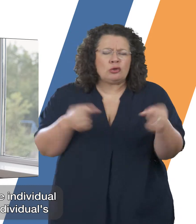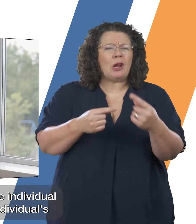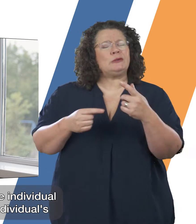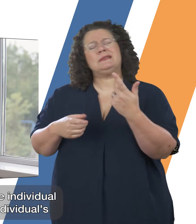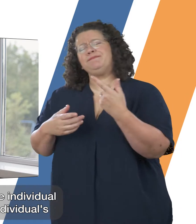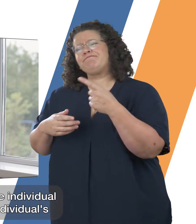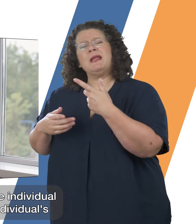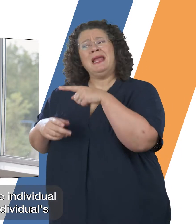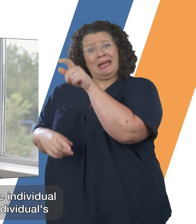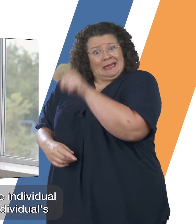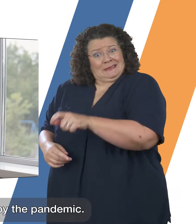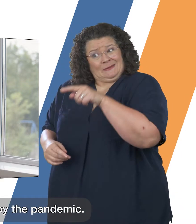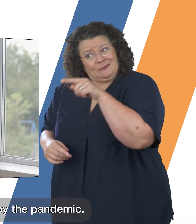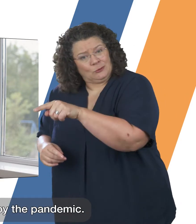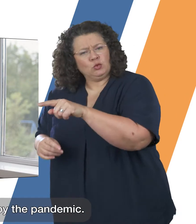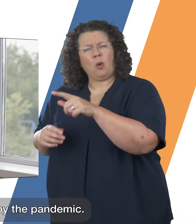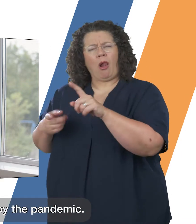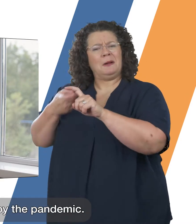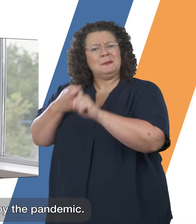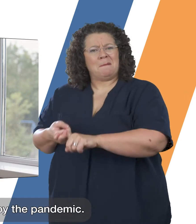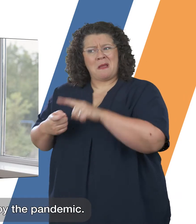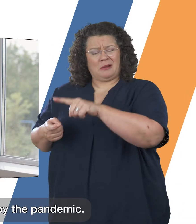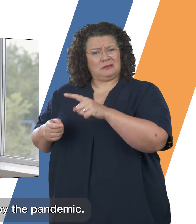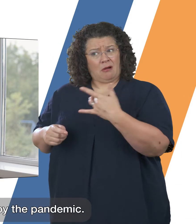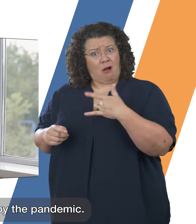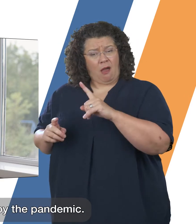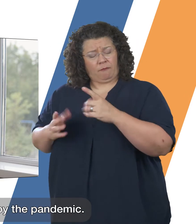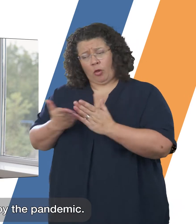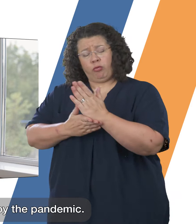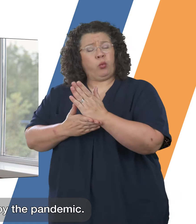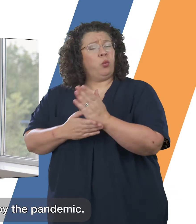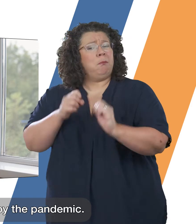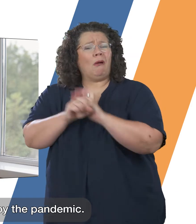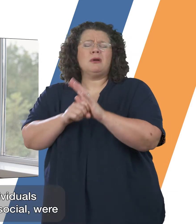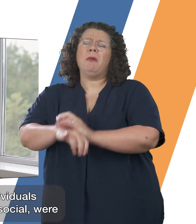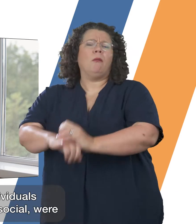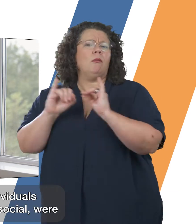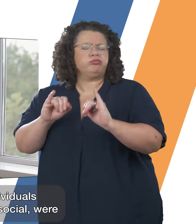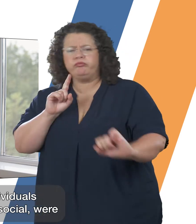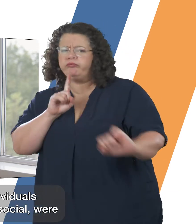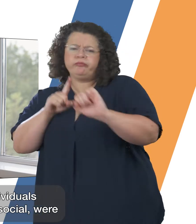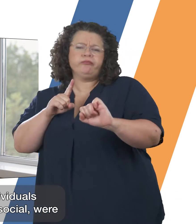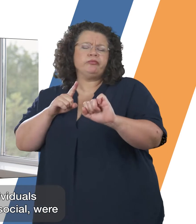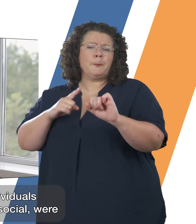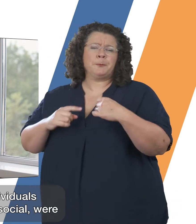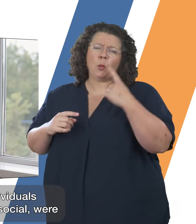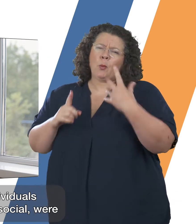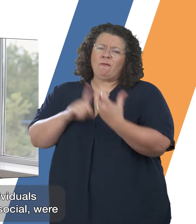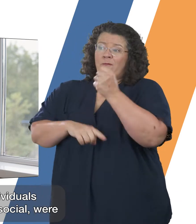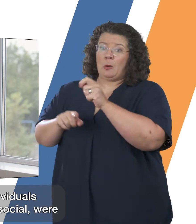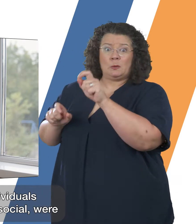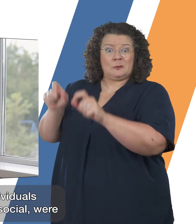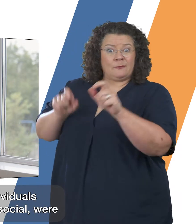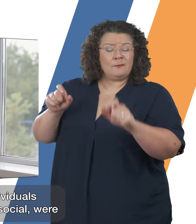and how that individual's life had been affected by the pandemic. We found individuals who